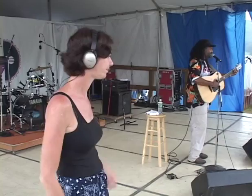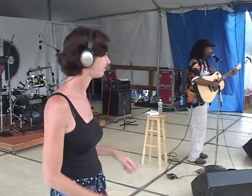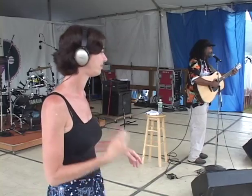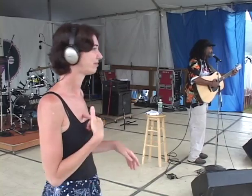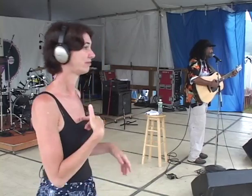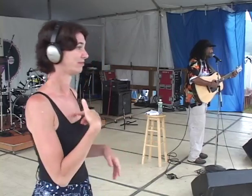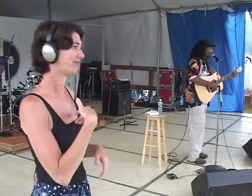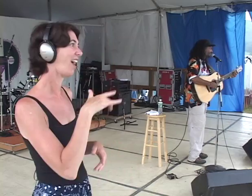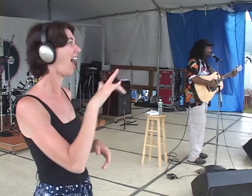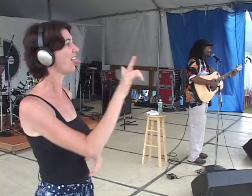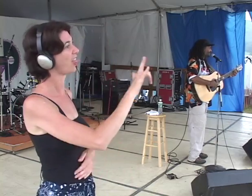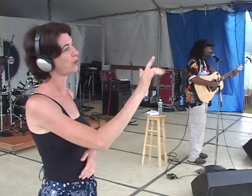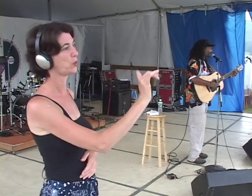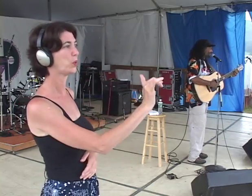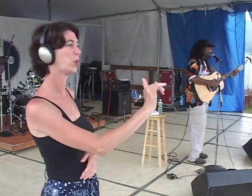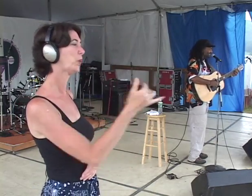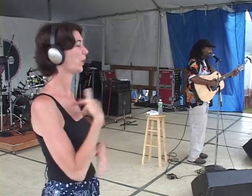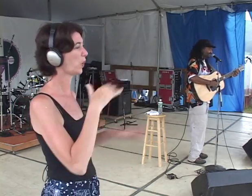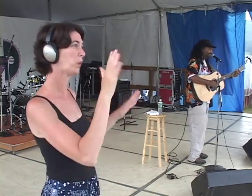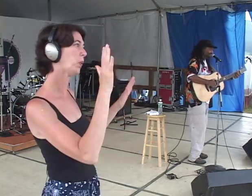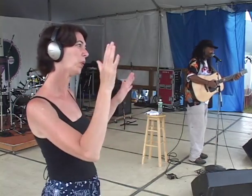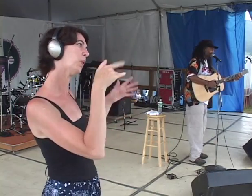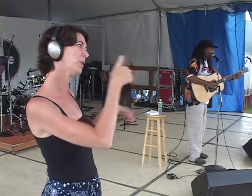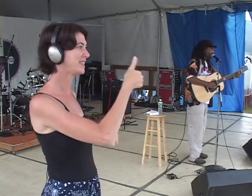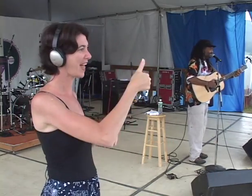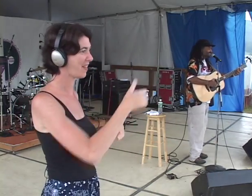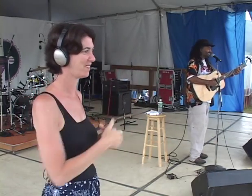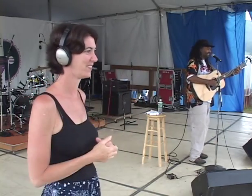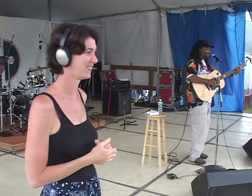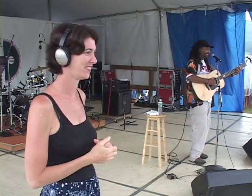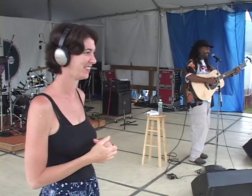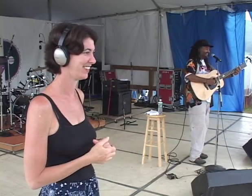love you too, baby. Woo-hoo yourself.